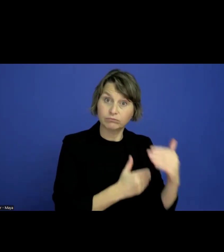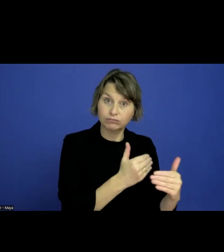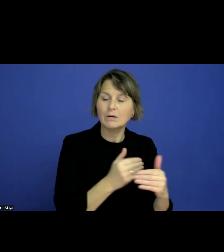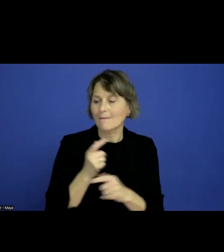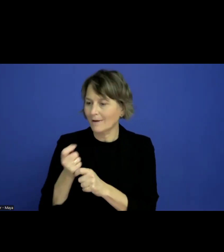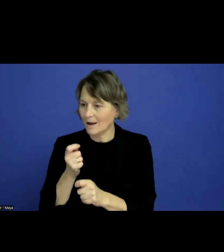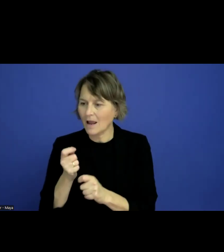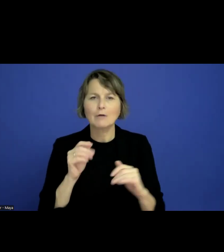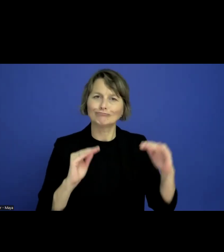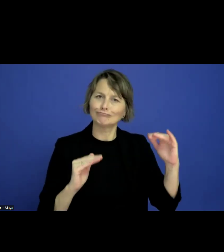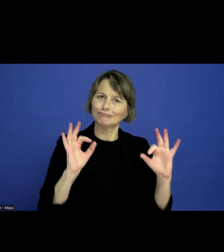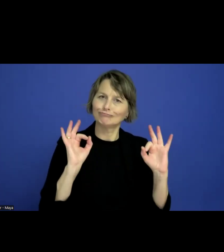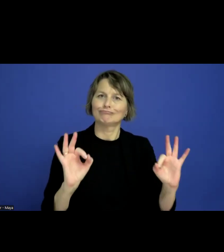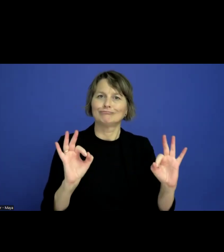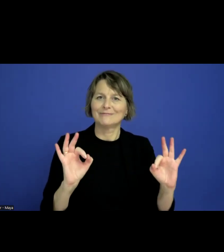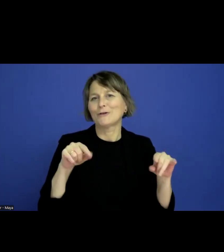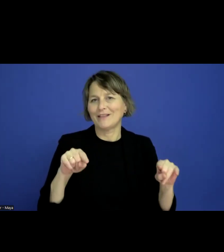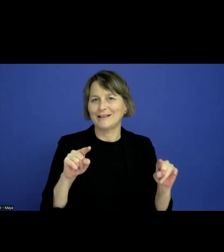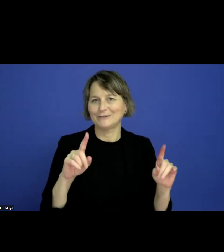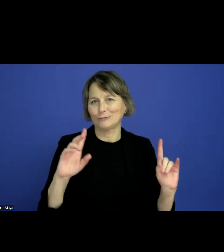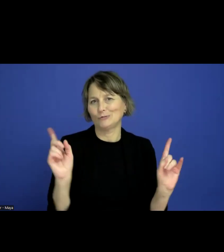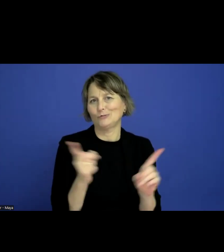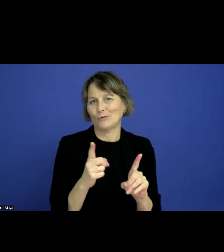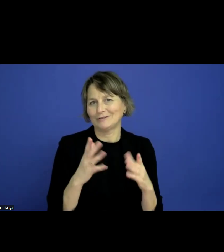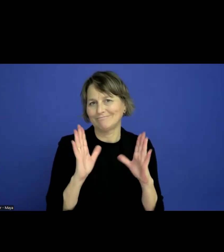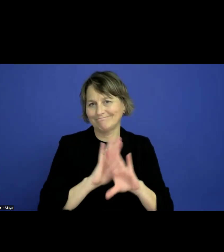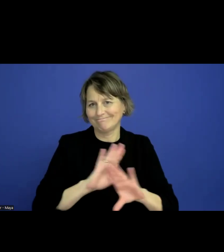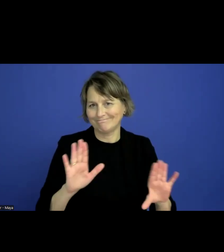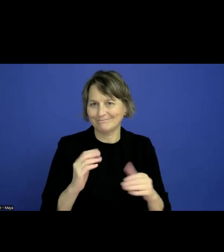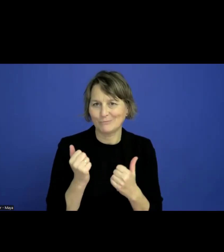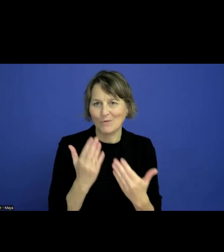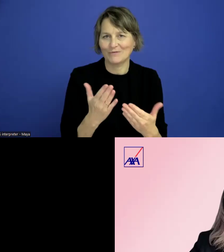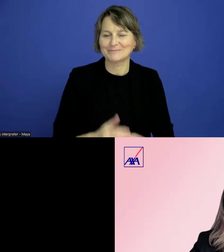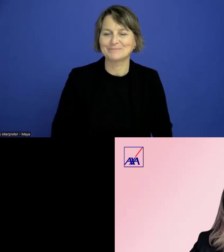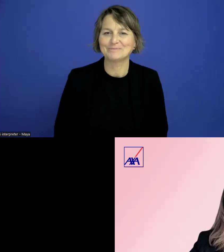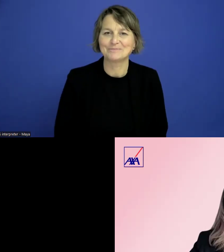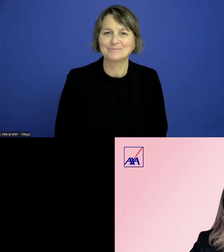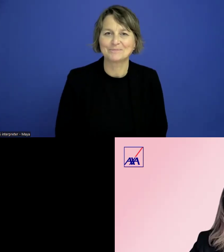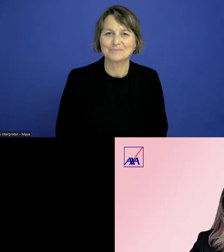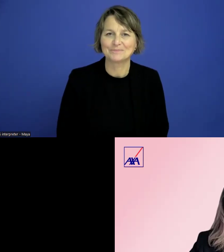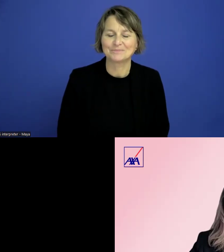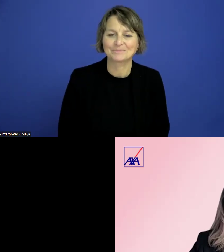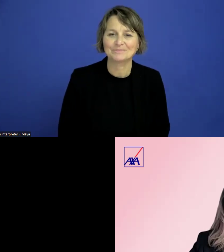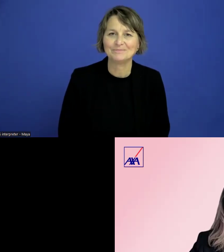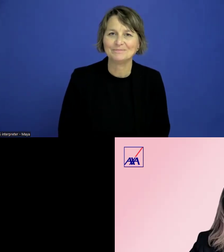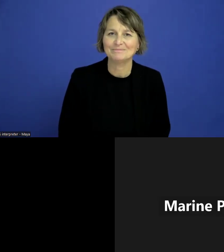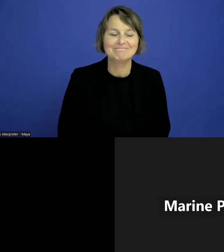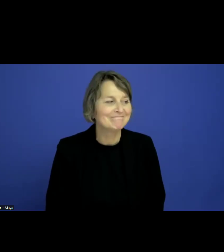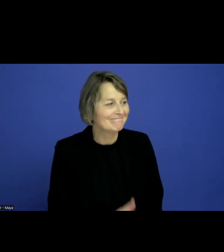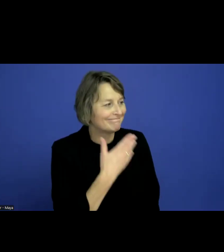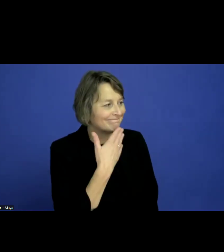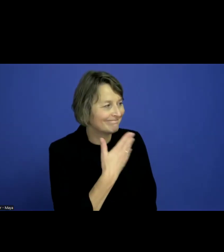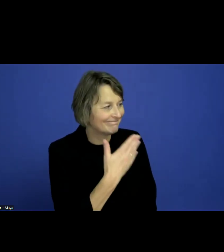in a nutshell our We Care program and what it offers for caregivers. Great, thanks so much, Marine.